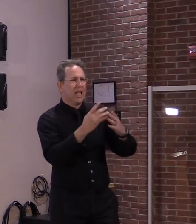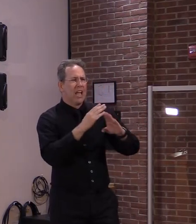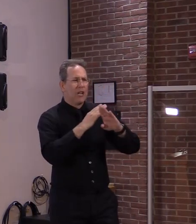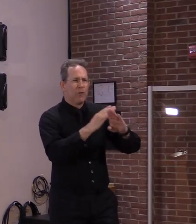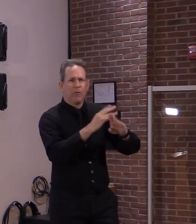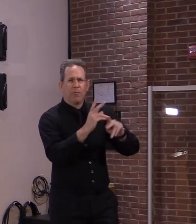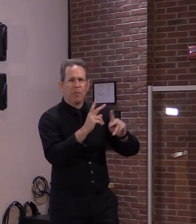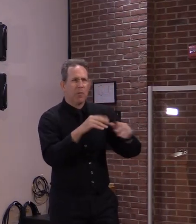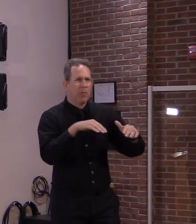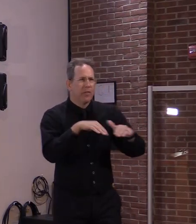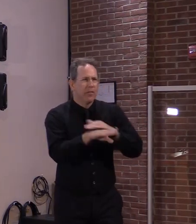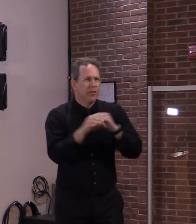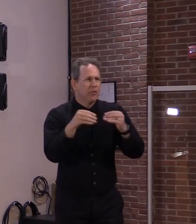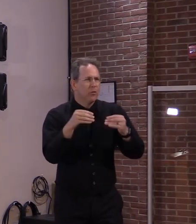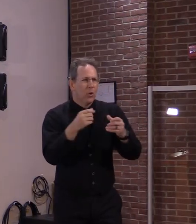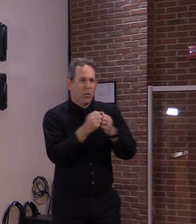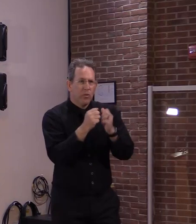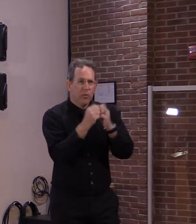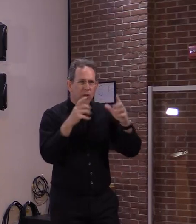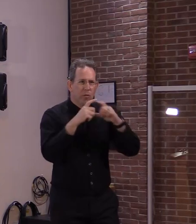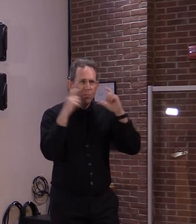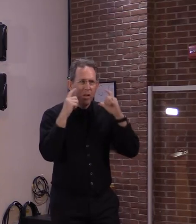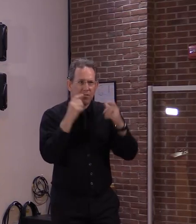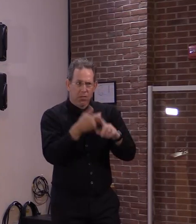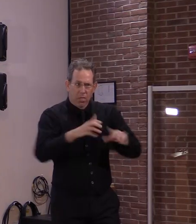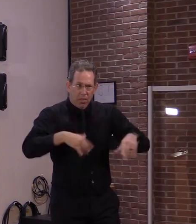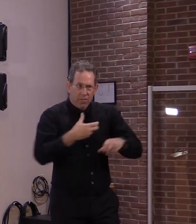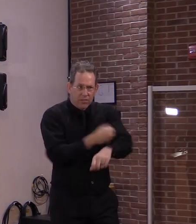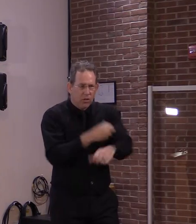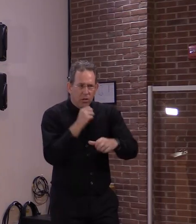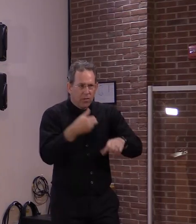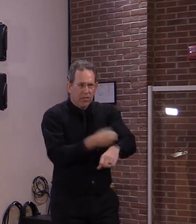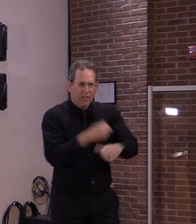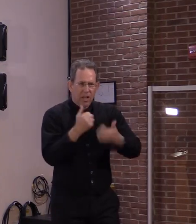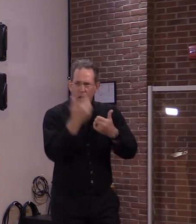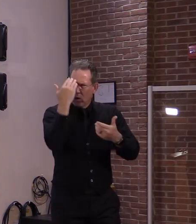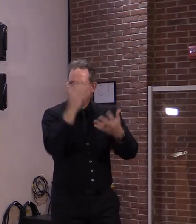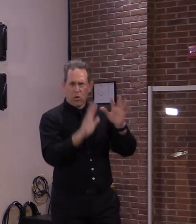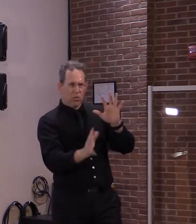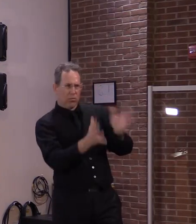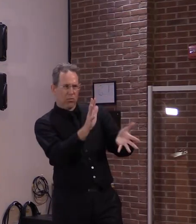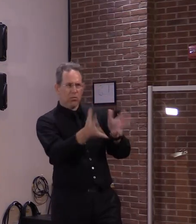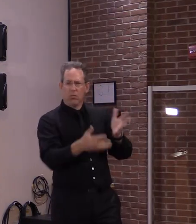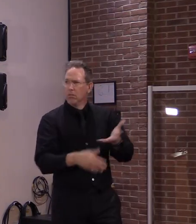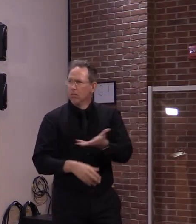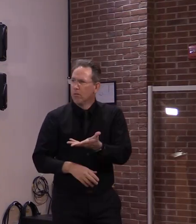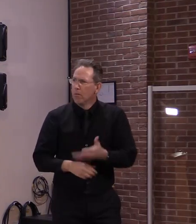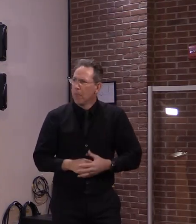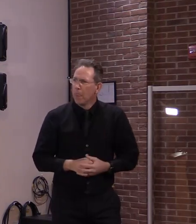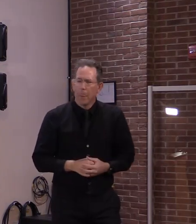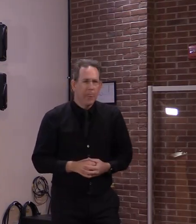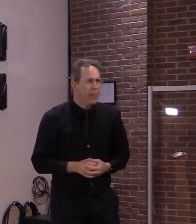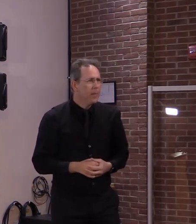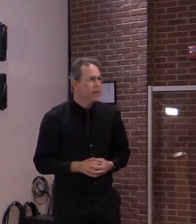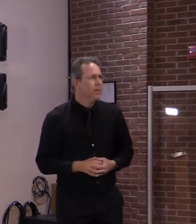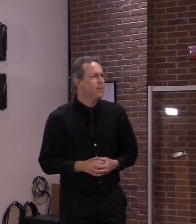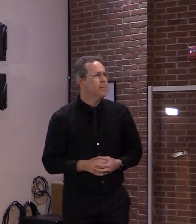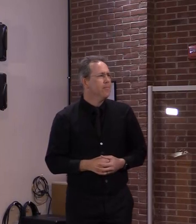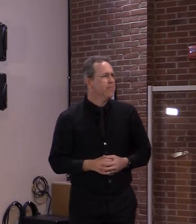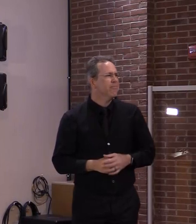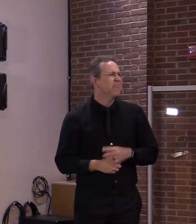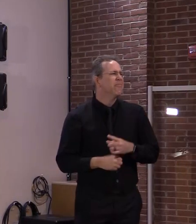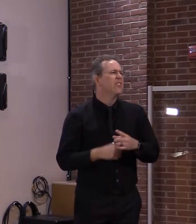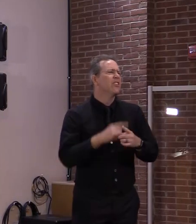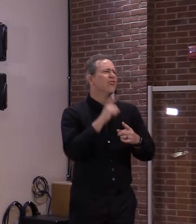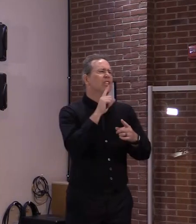Yeah, so I think from the standpoint of the business community, that there's been a fair amount of flexibility allowed them in